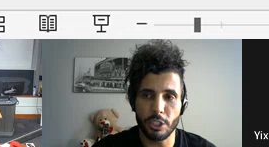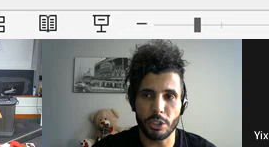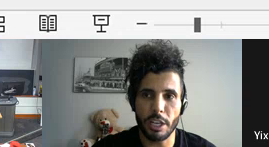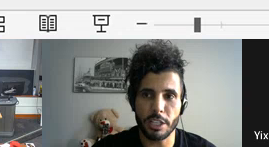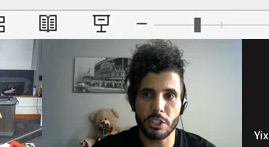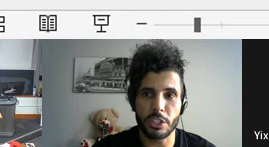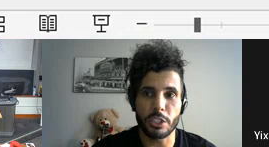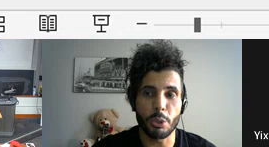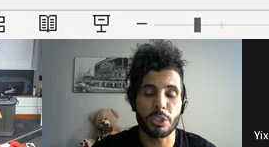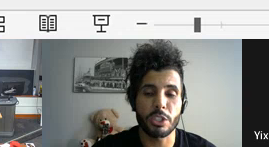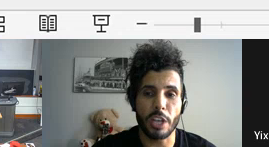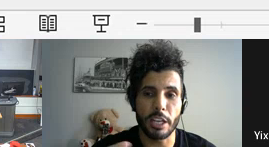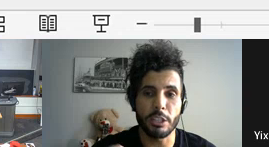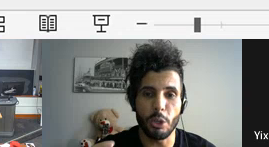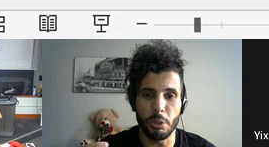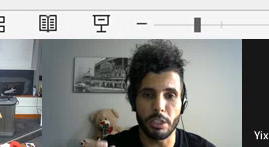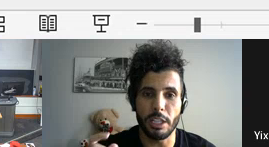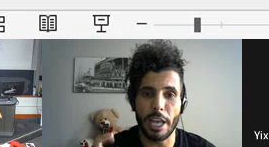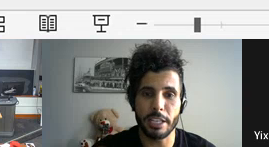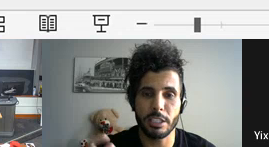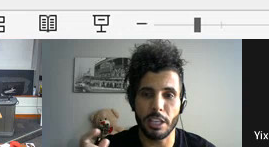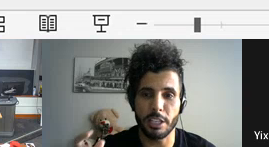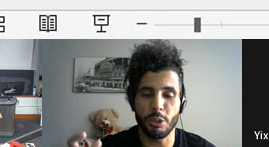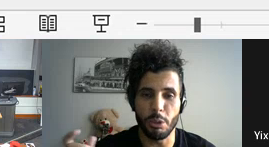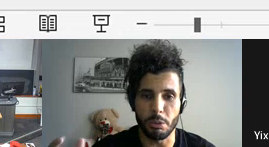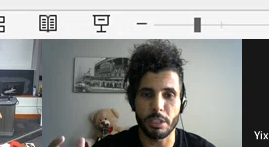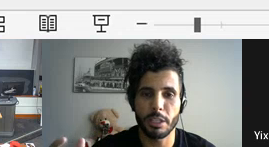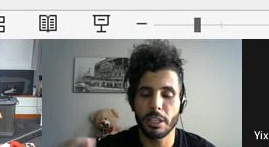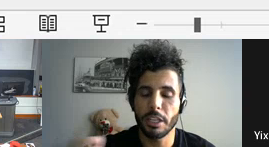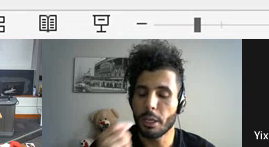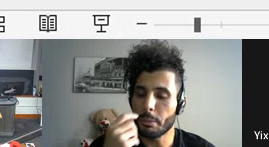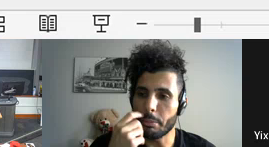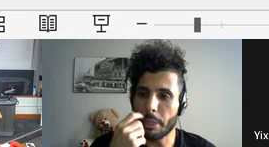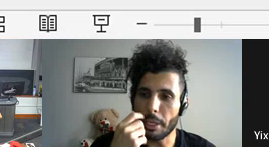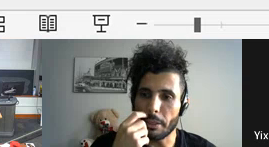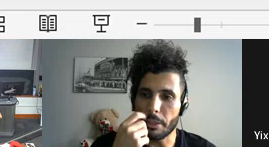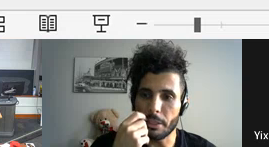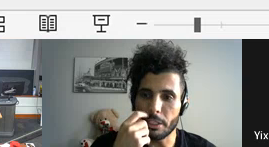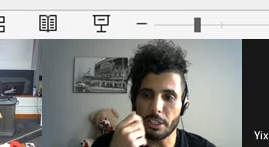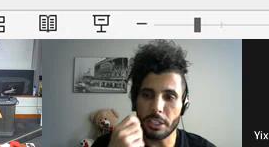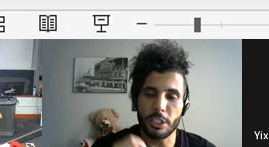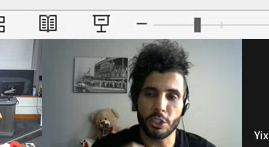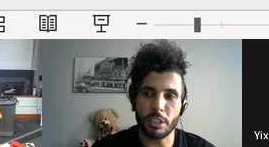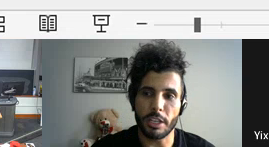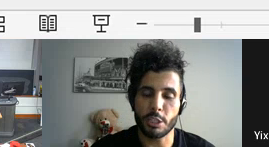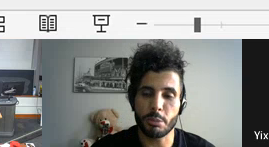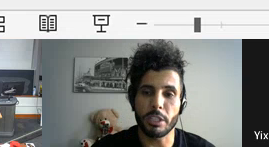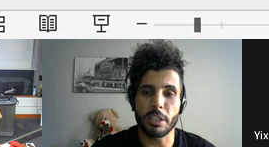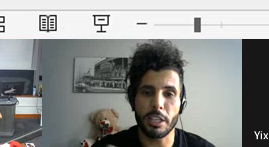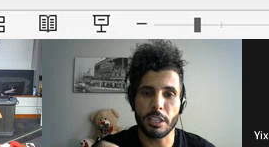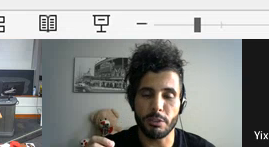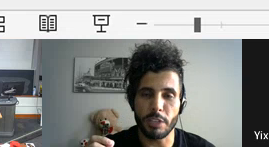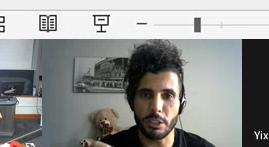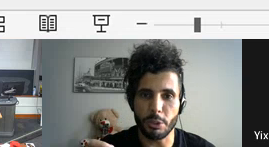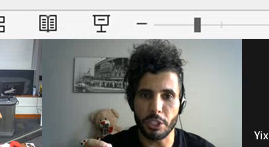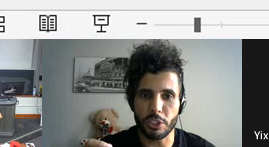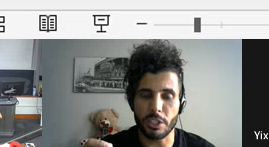conditional clauses, there is no sign hold, last sign hold in the conditional clauses. But in the case of yes/no questions,